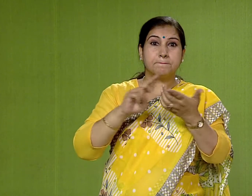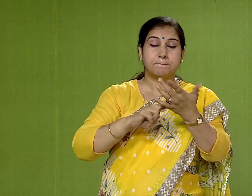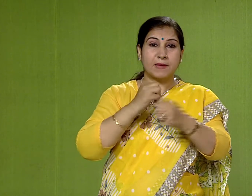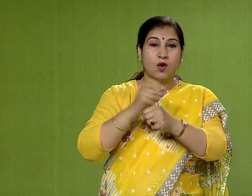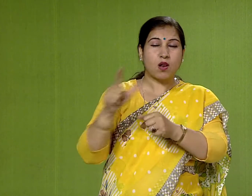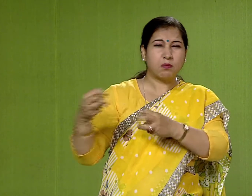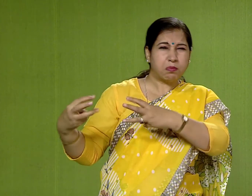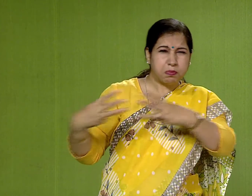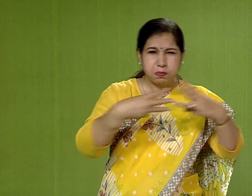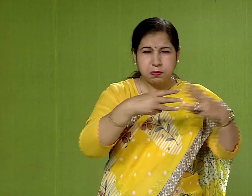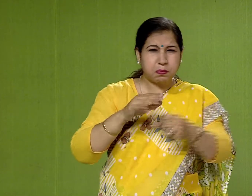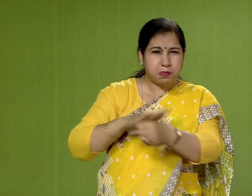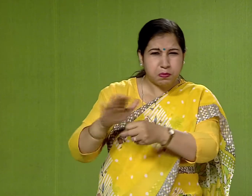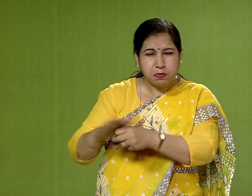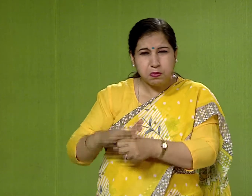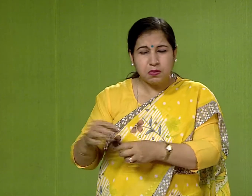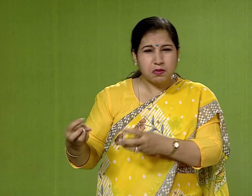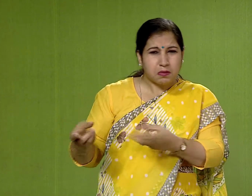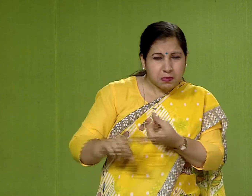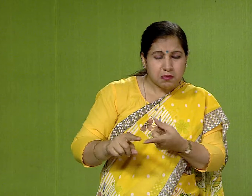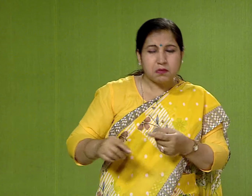Thousands of people were killed in riots.